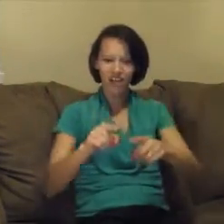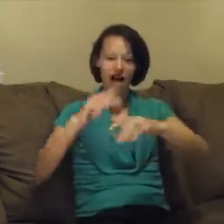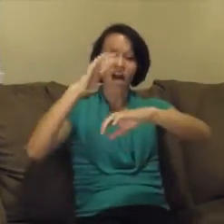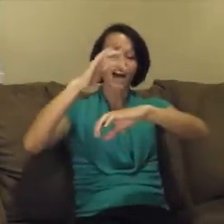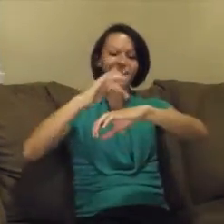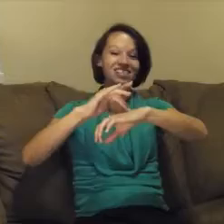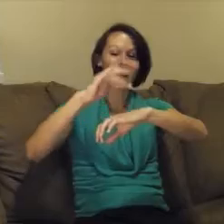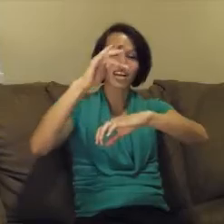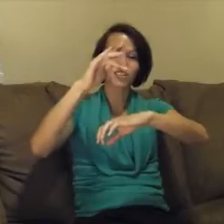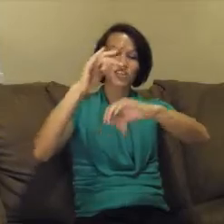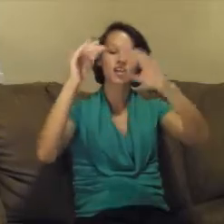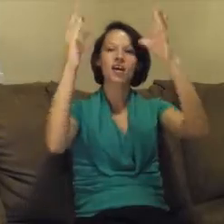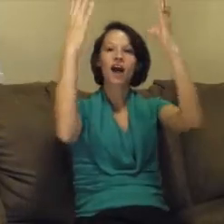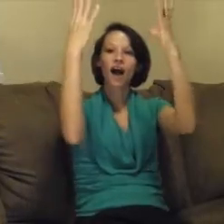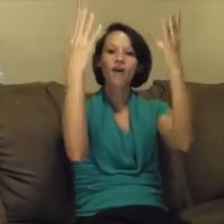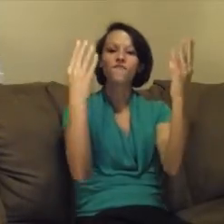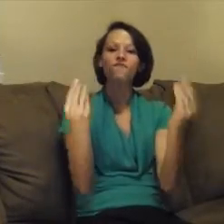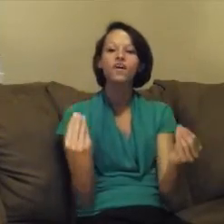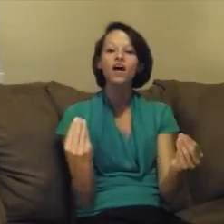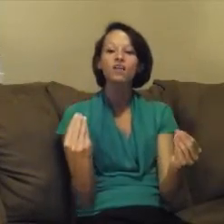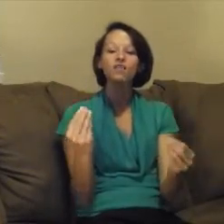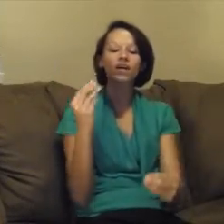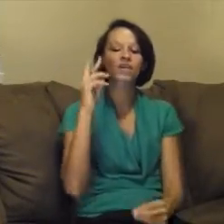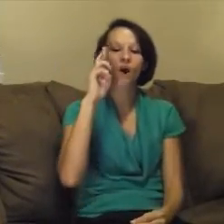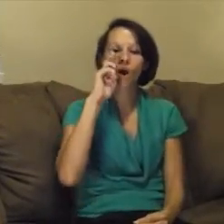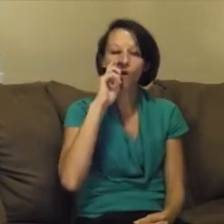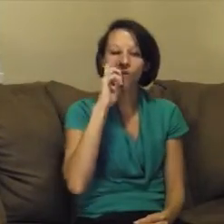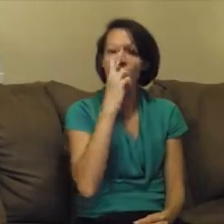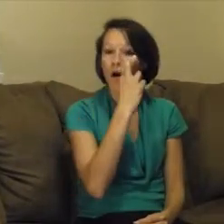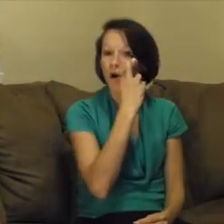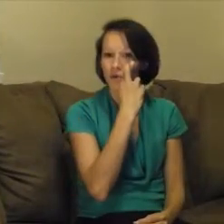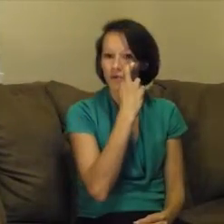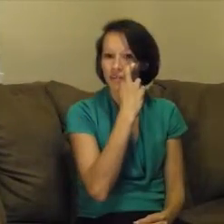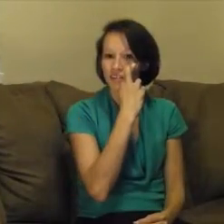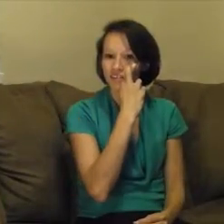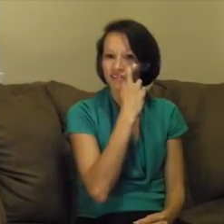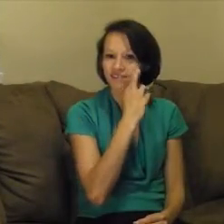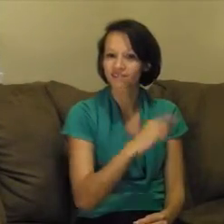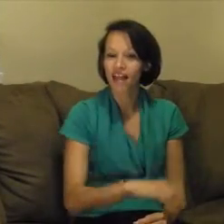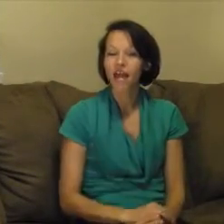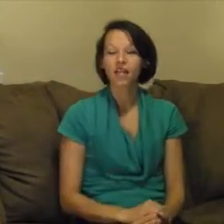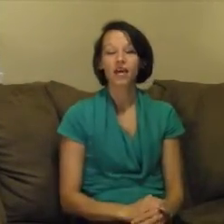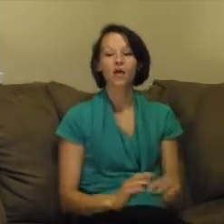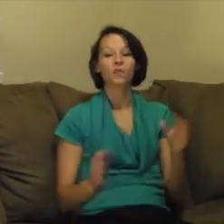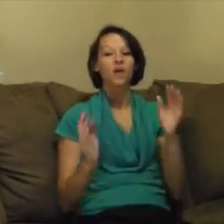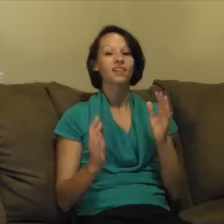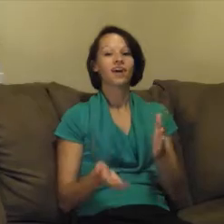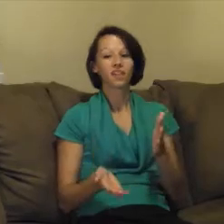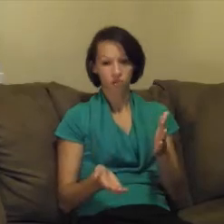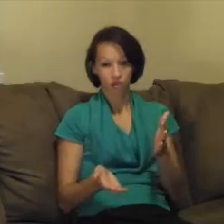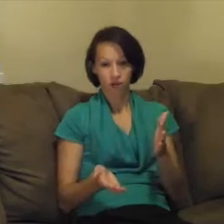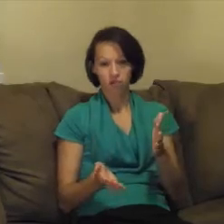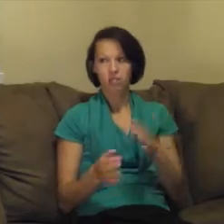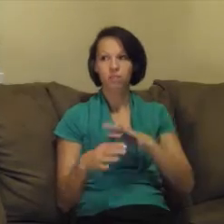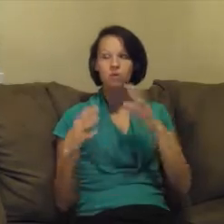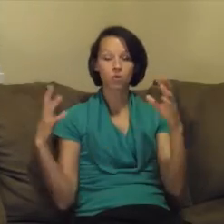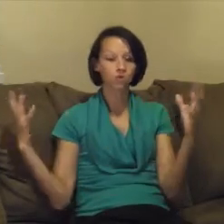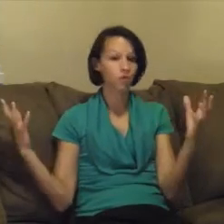whenever I touch a velvet rose. Now, a lilac tree is a beautiful